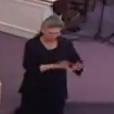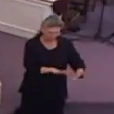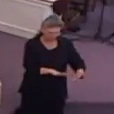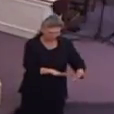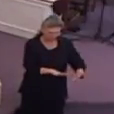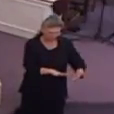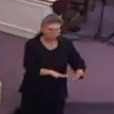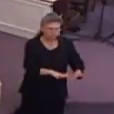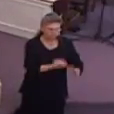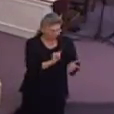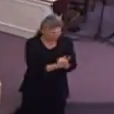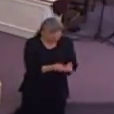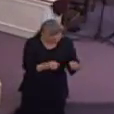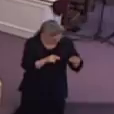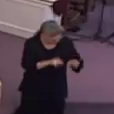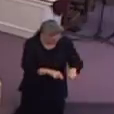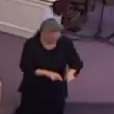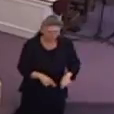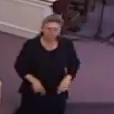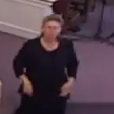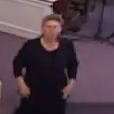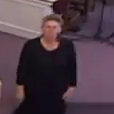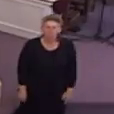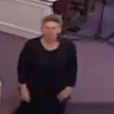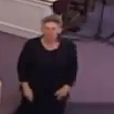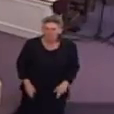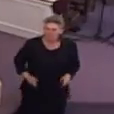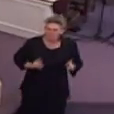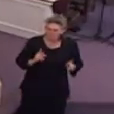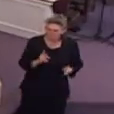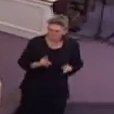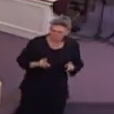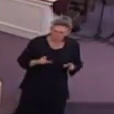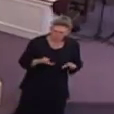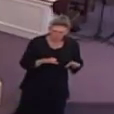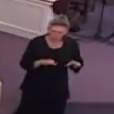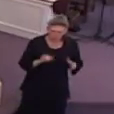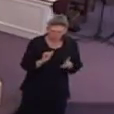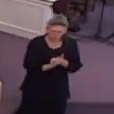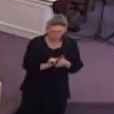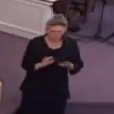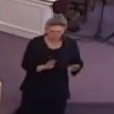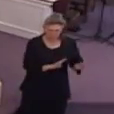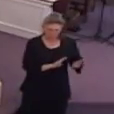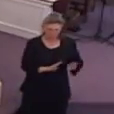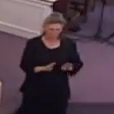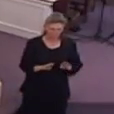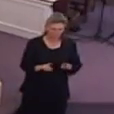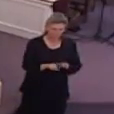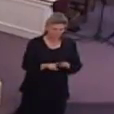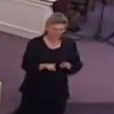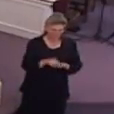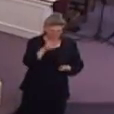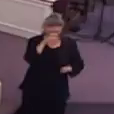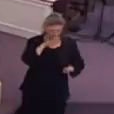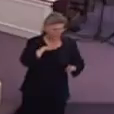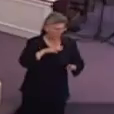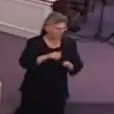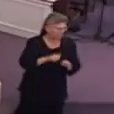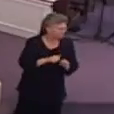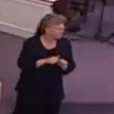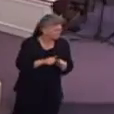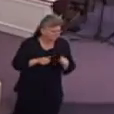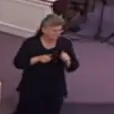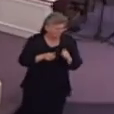And so that's what happens. And all the while, sometimes that people are doing these type of actions, they're kind of like the man behind the curtain in